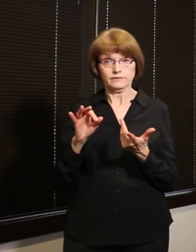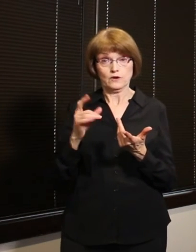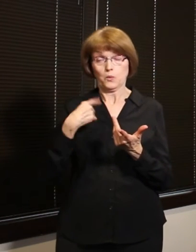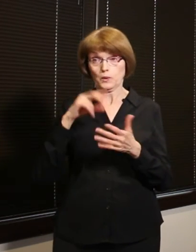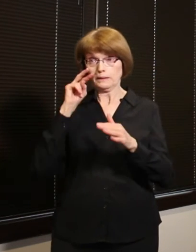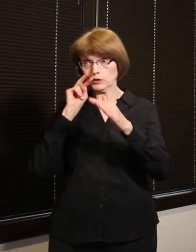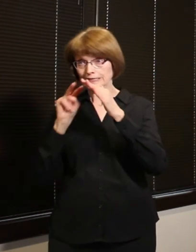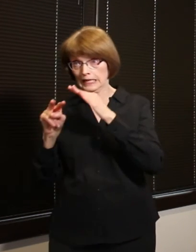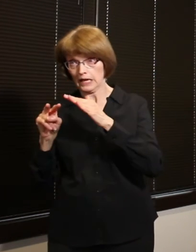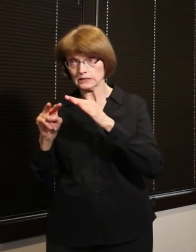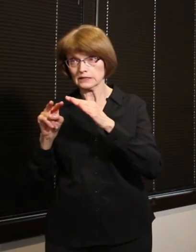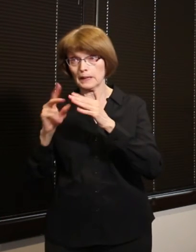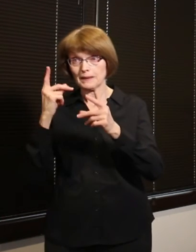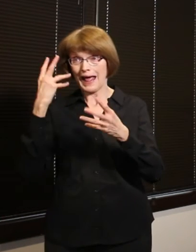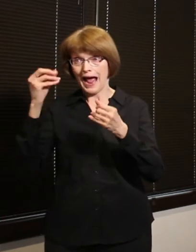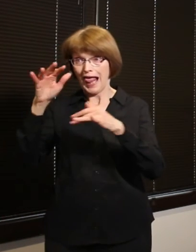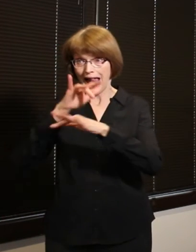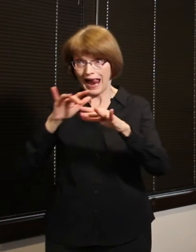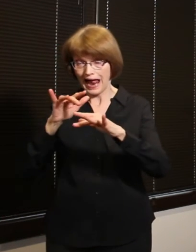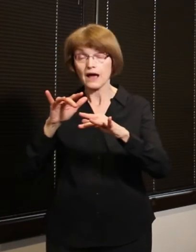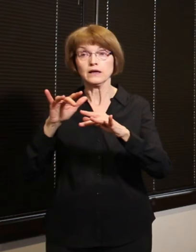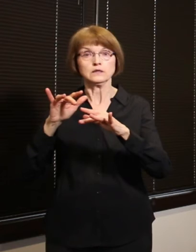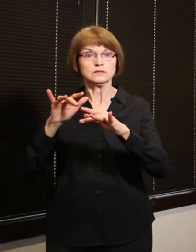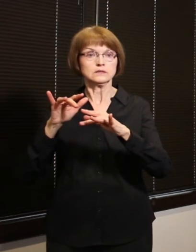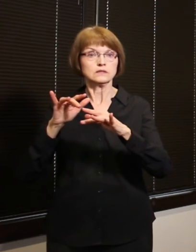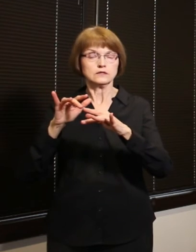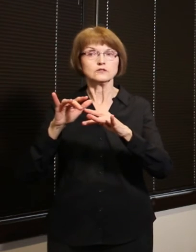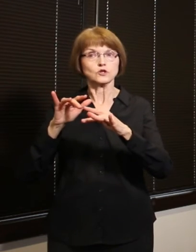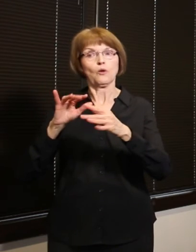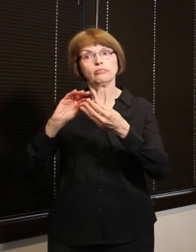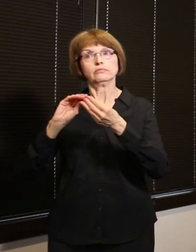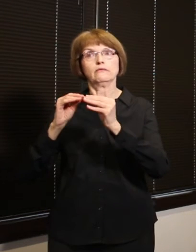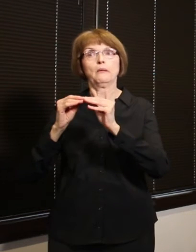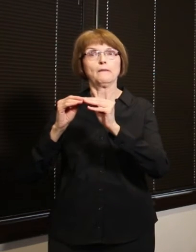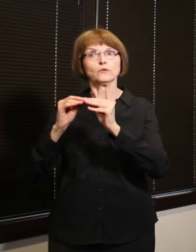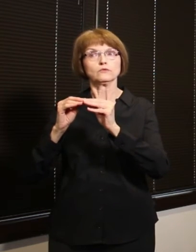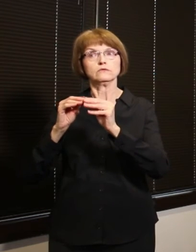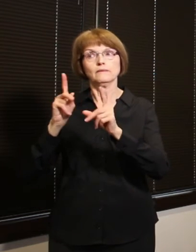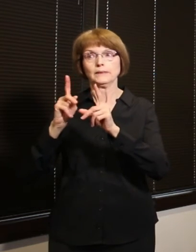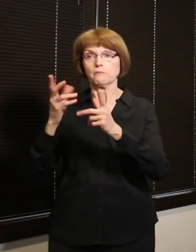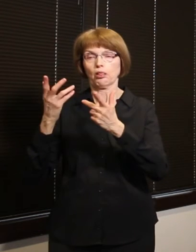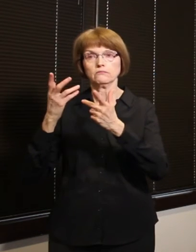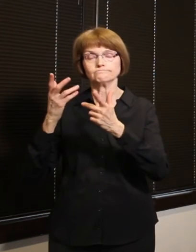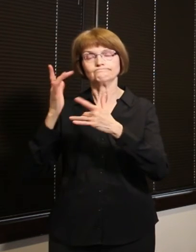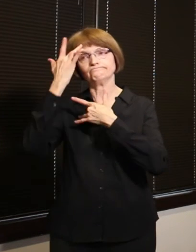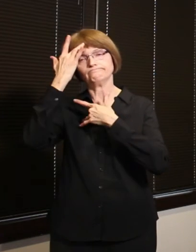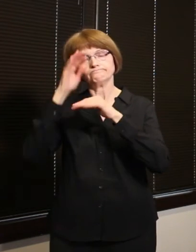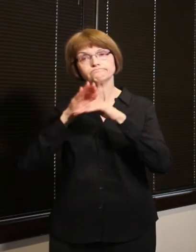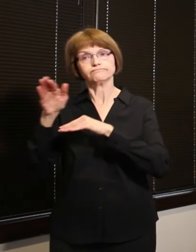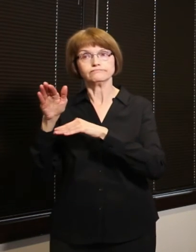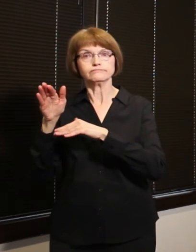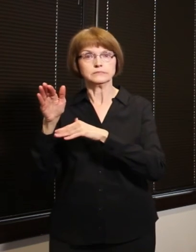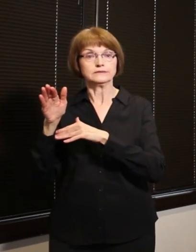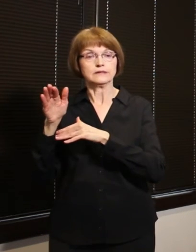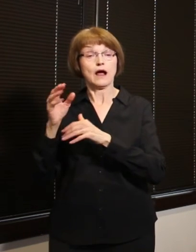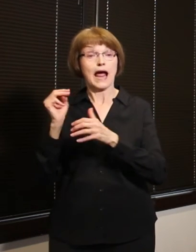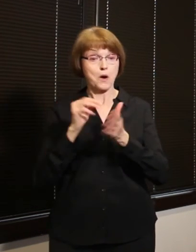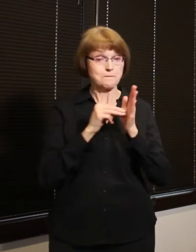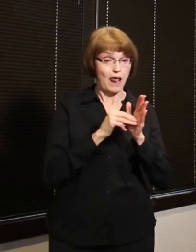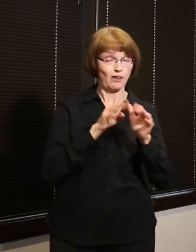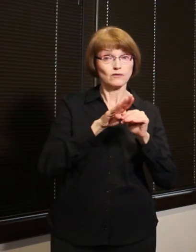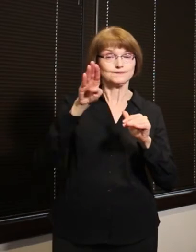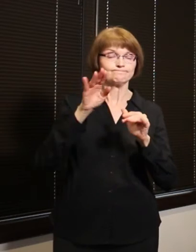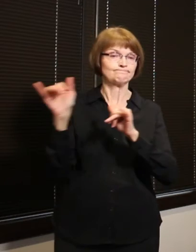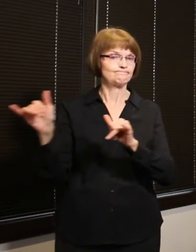up, then our models show cases going up. It's that simple, and it's all based on